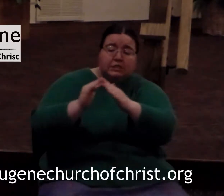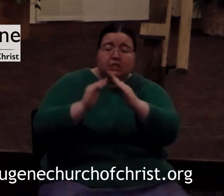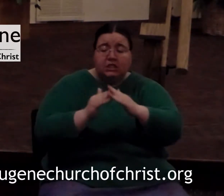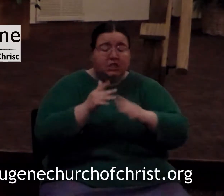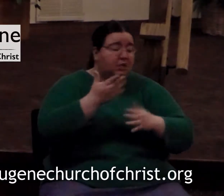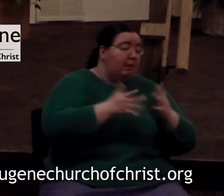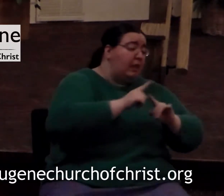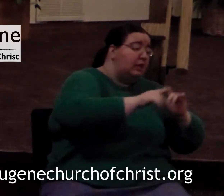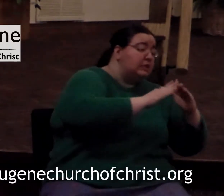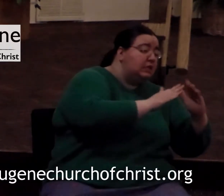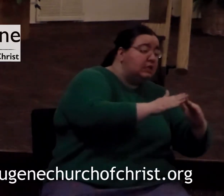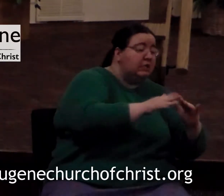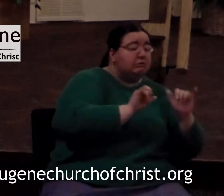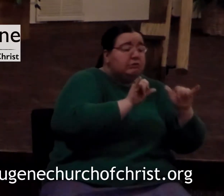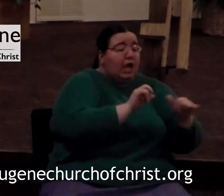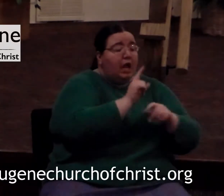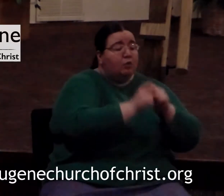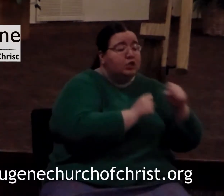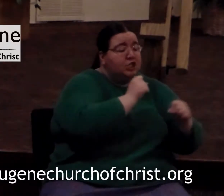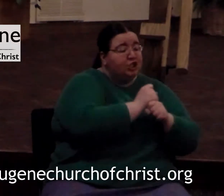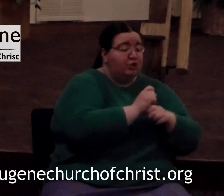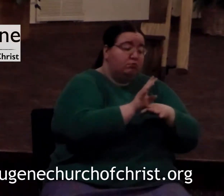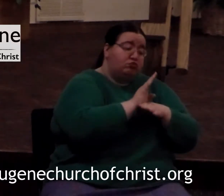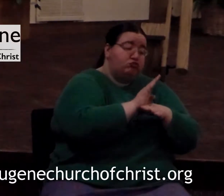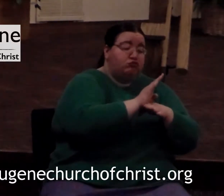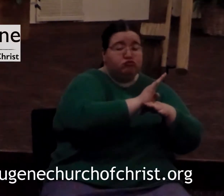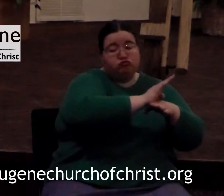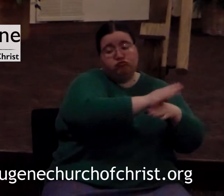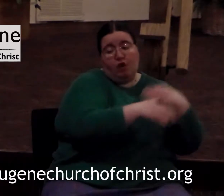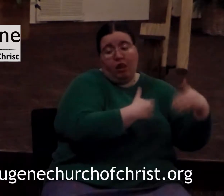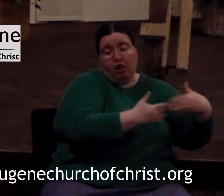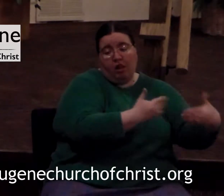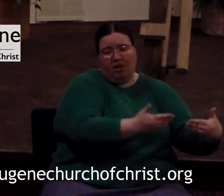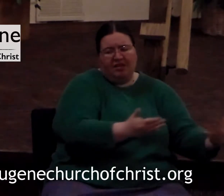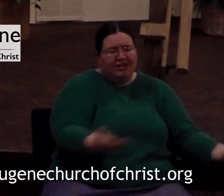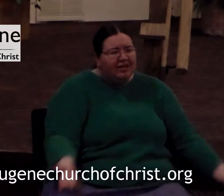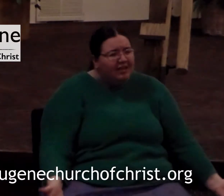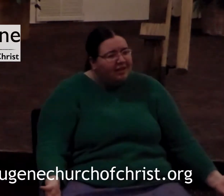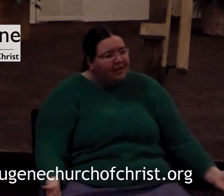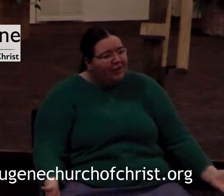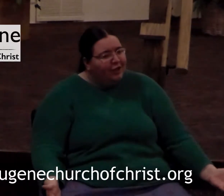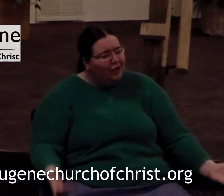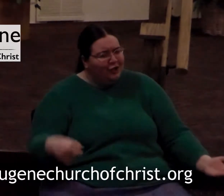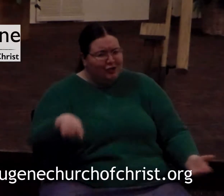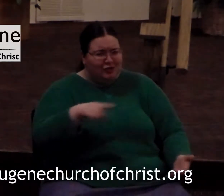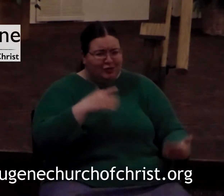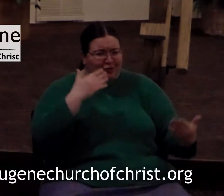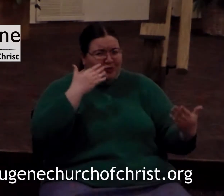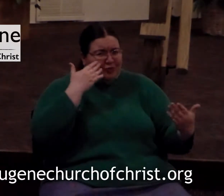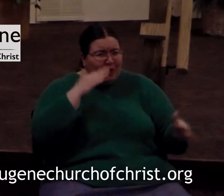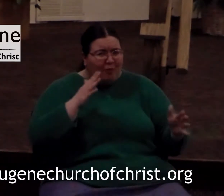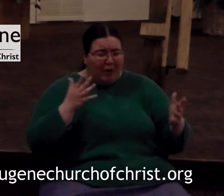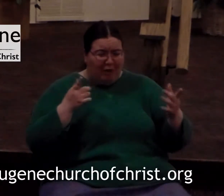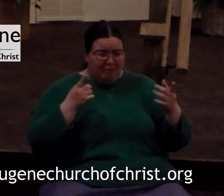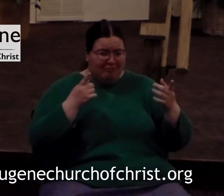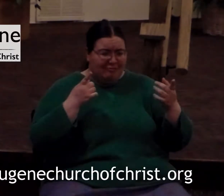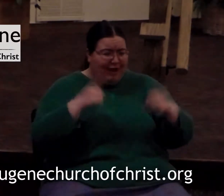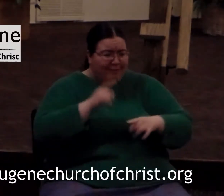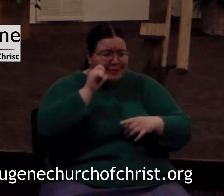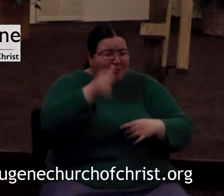why you do not even know what will happen tomorrow? What is your life? You are a mist that appears for a